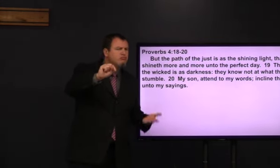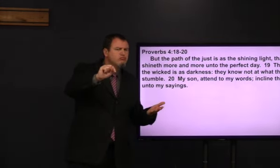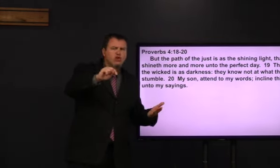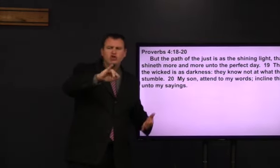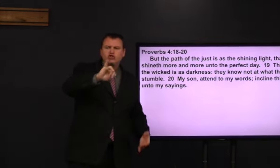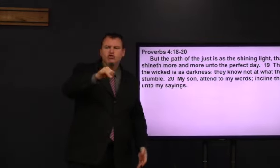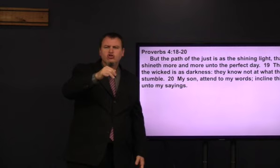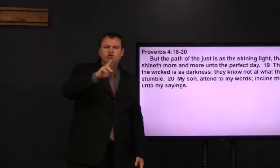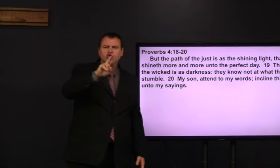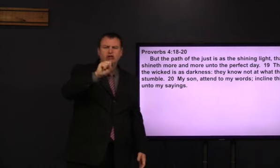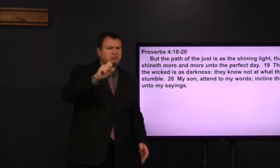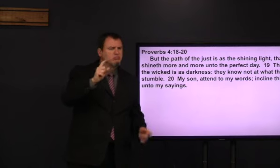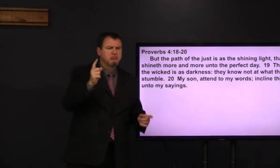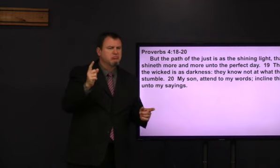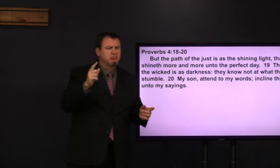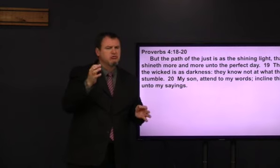Of the just.